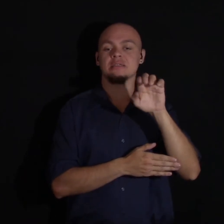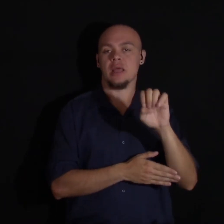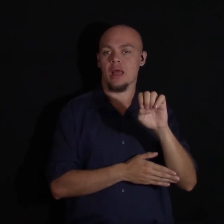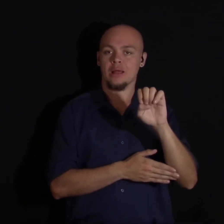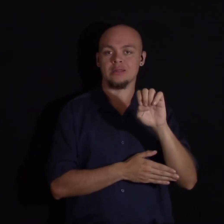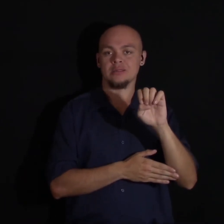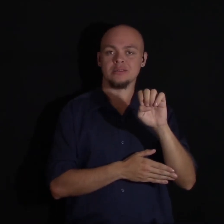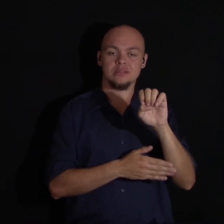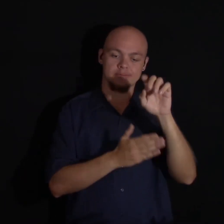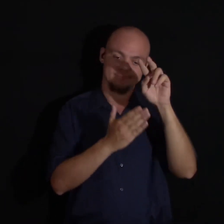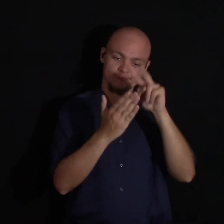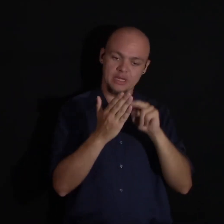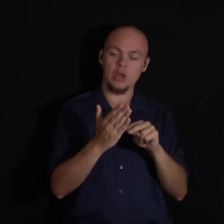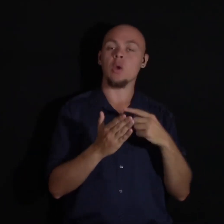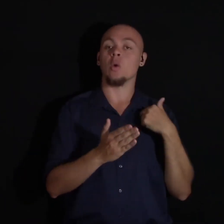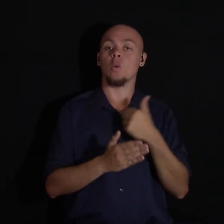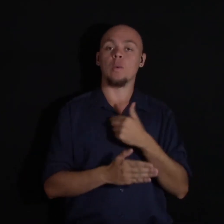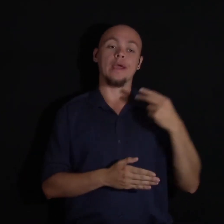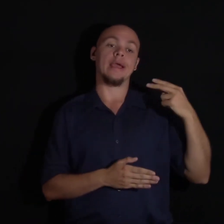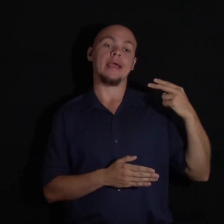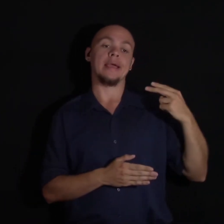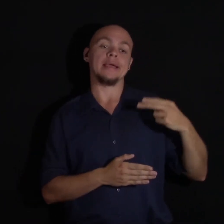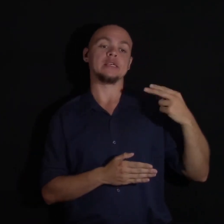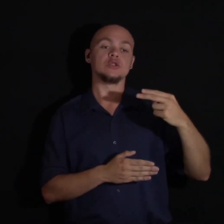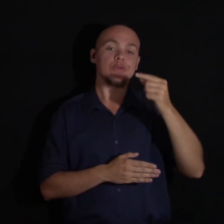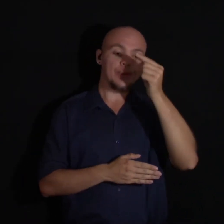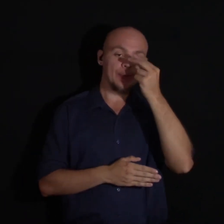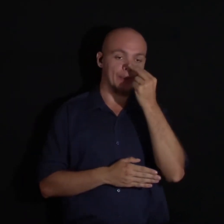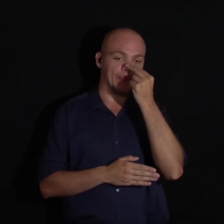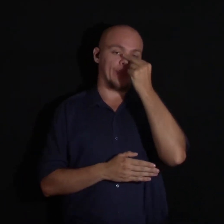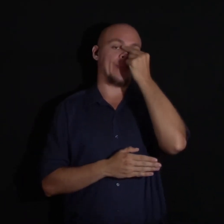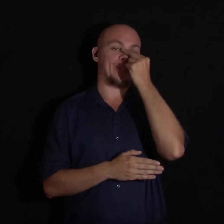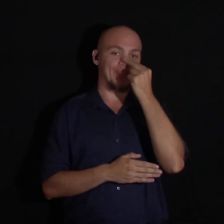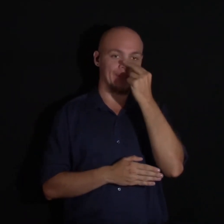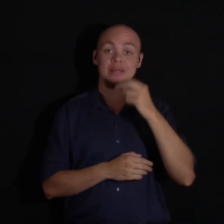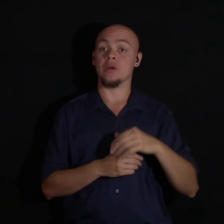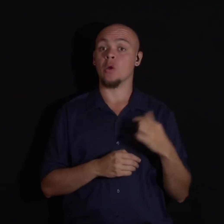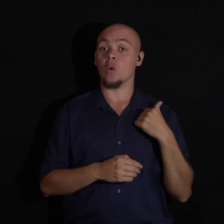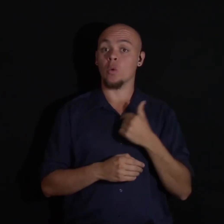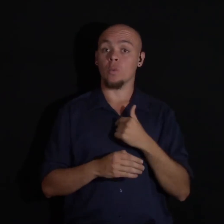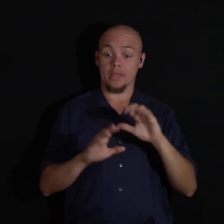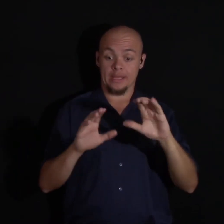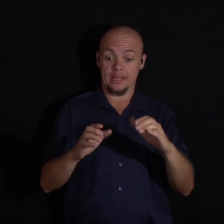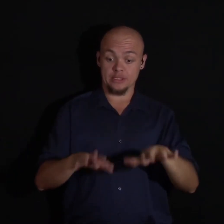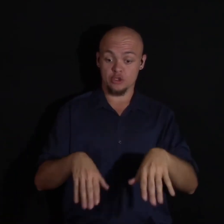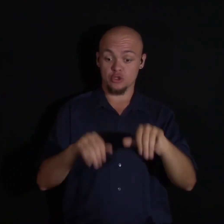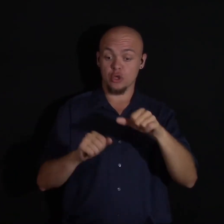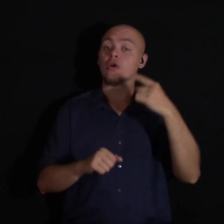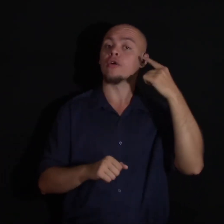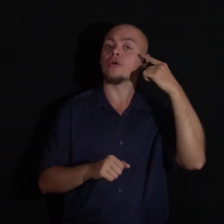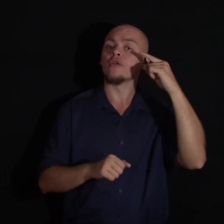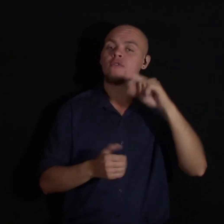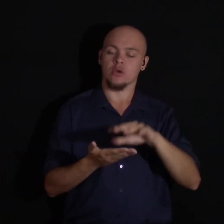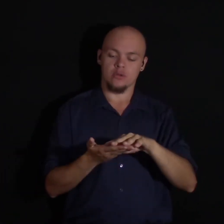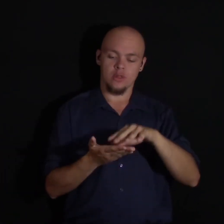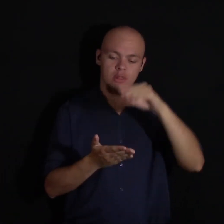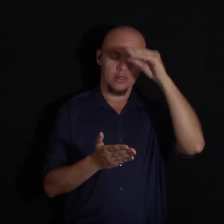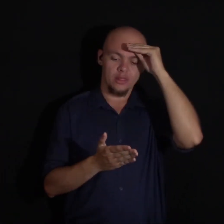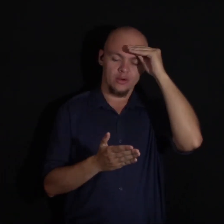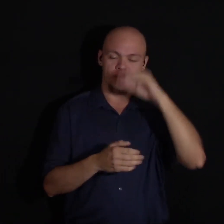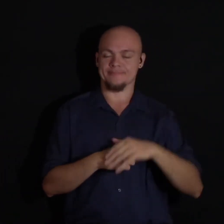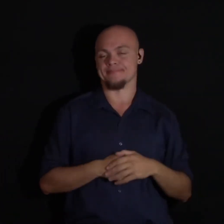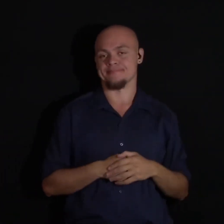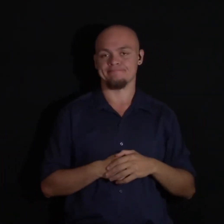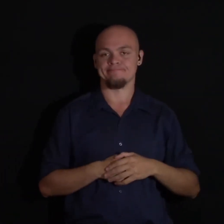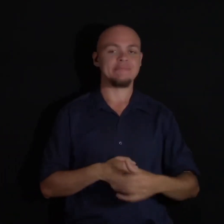geeks. We had studied classes for the joy of learning, not because we thought they were going to direct us